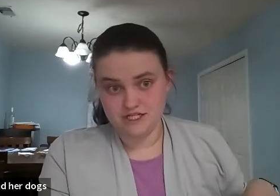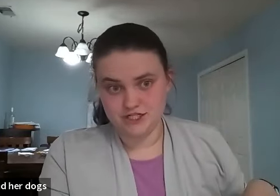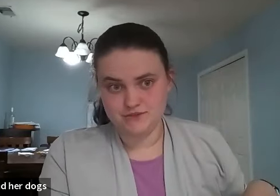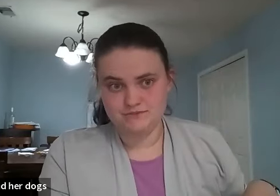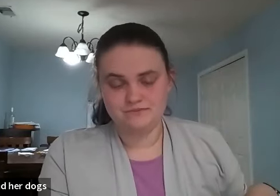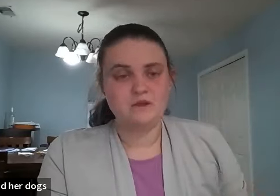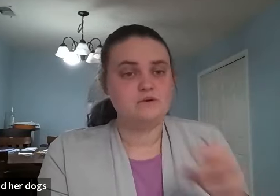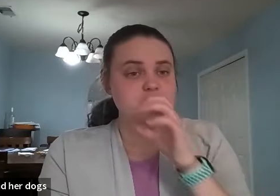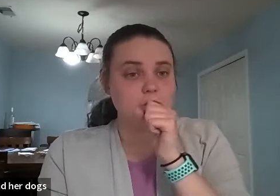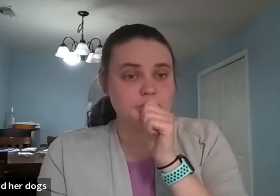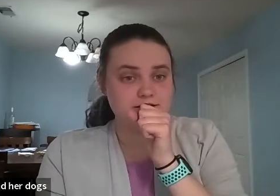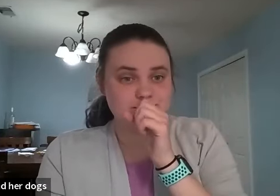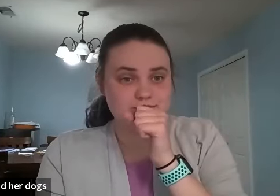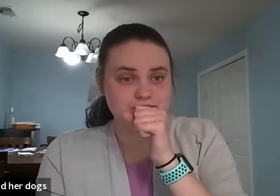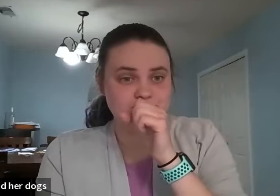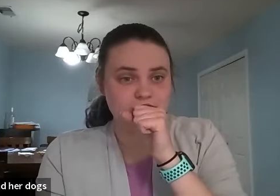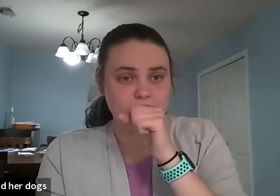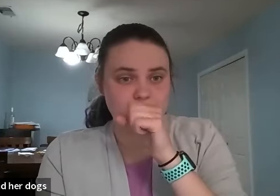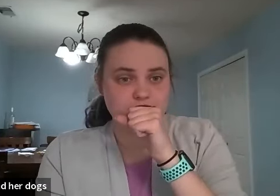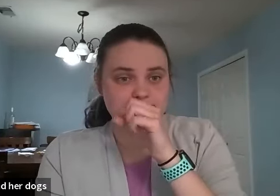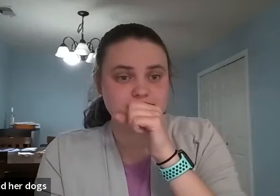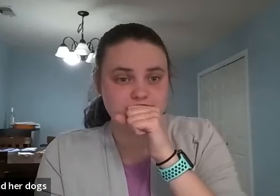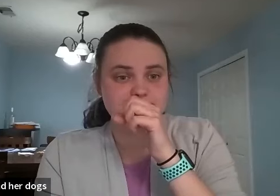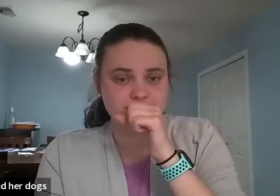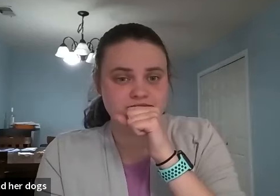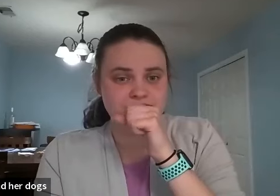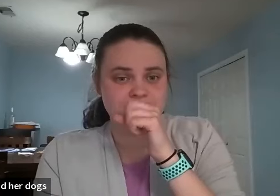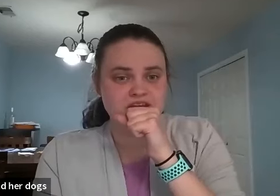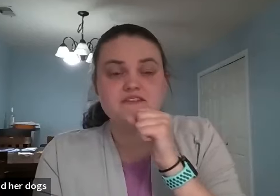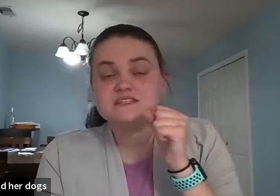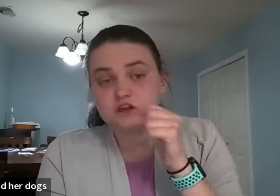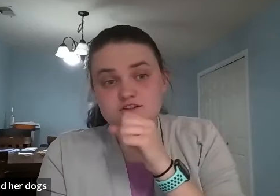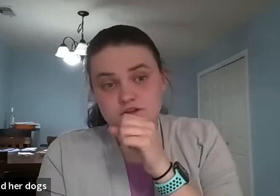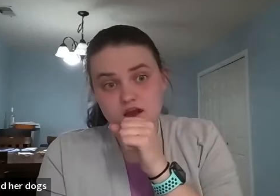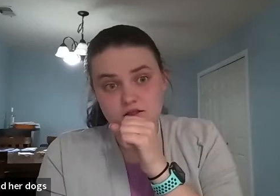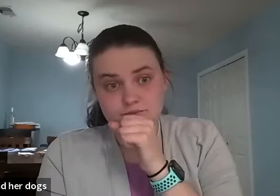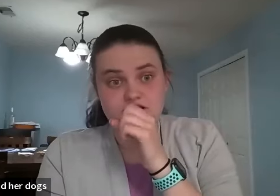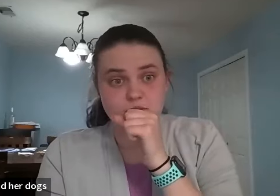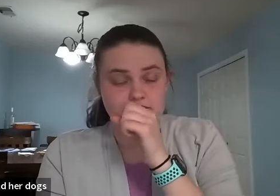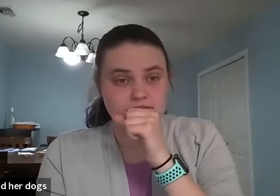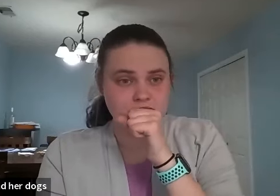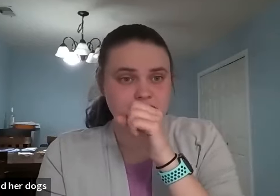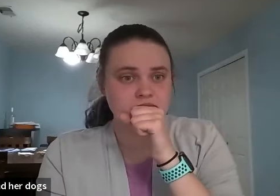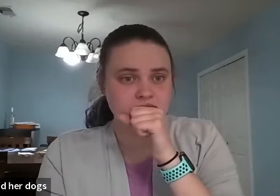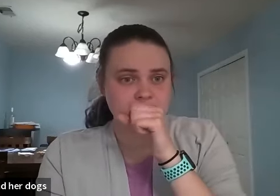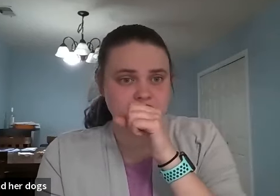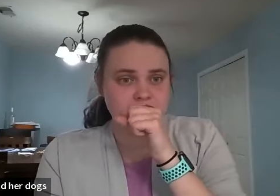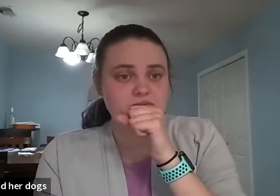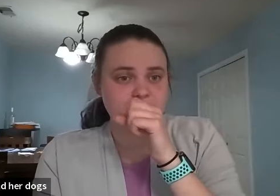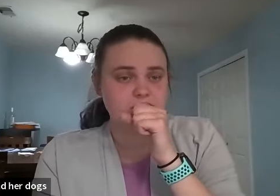orange, which is orange. Orange. Mm-hmm. And this is also for the color as well, which